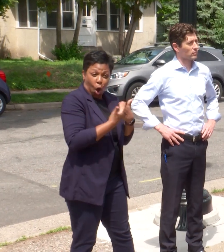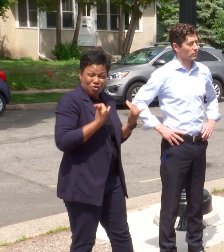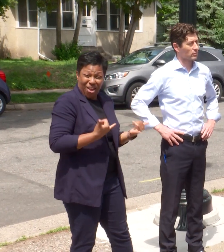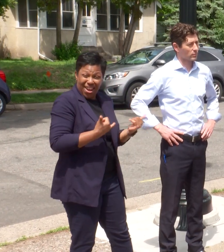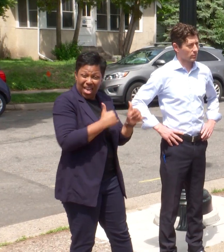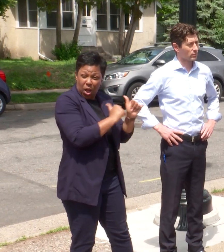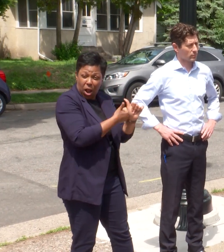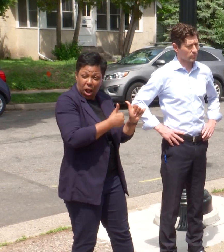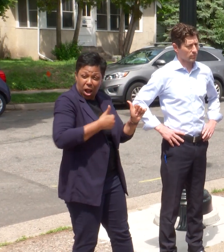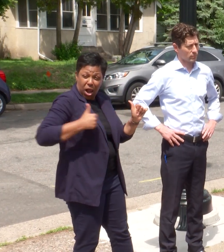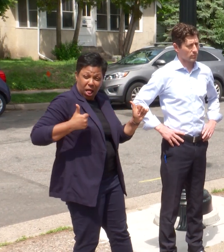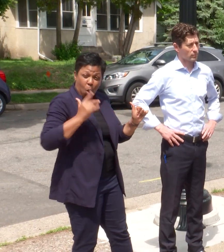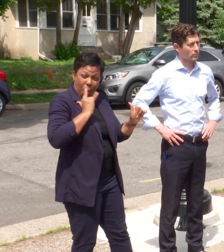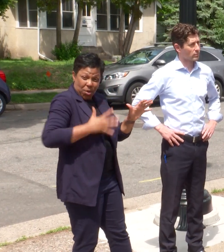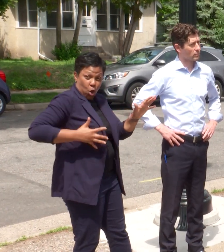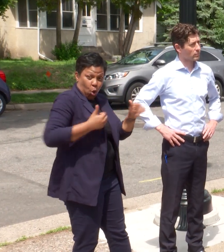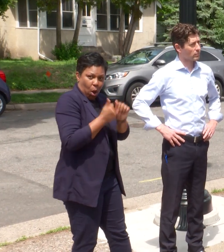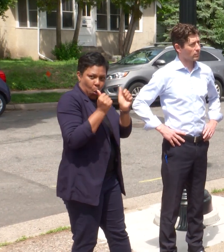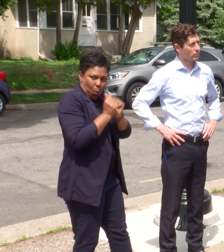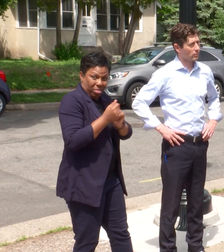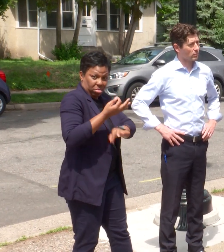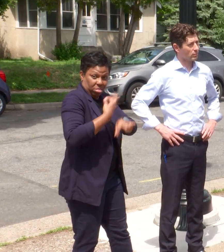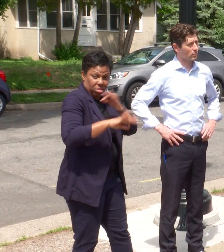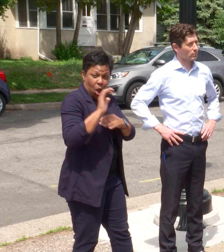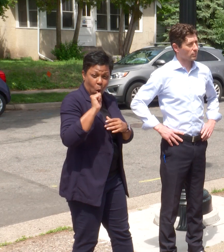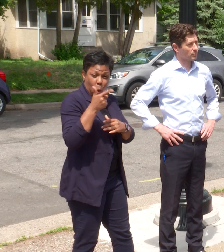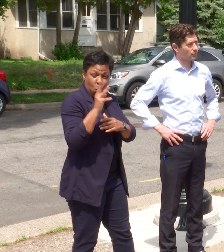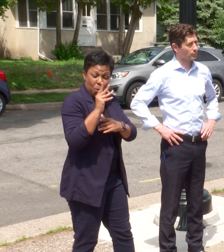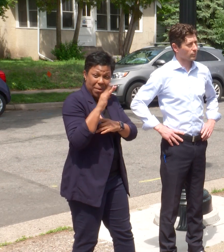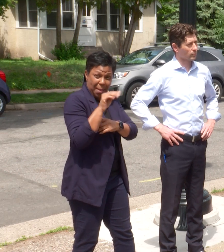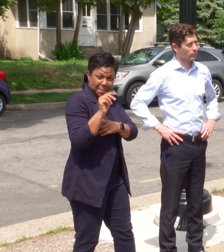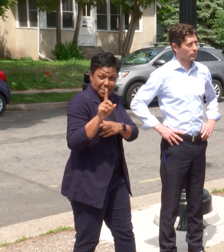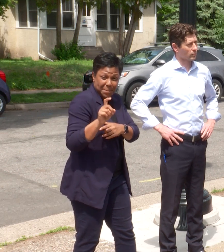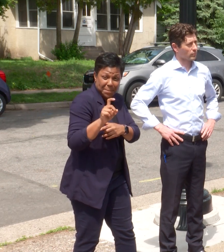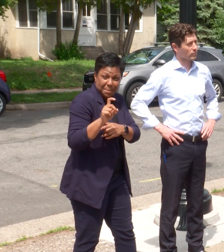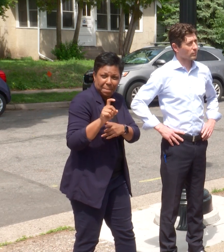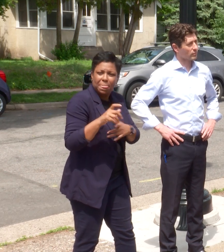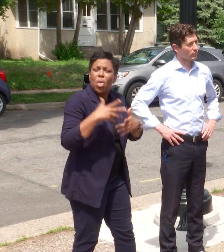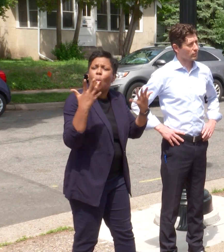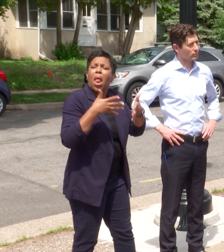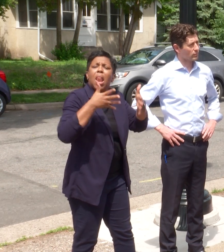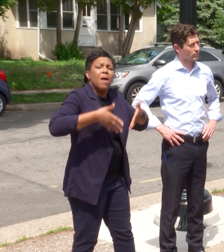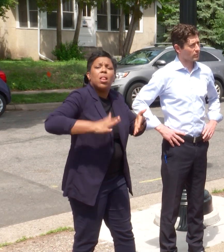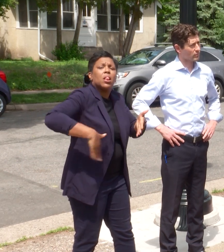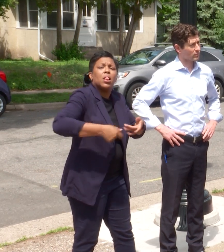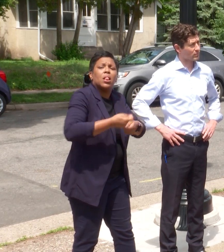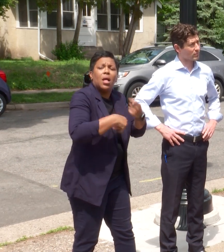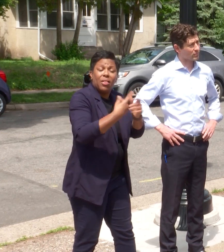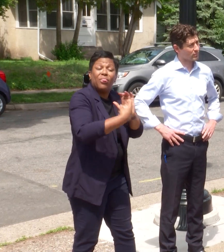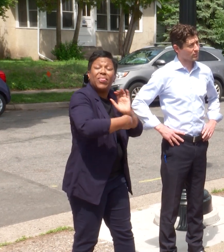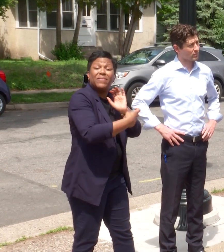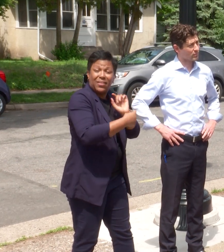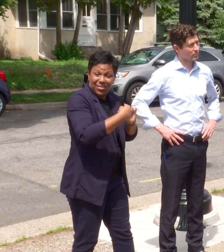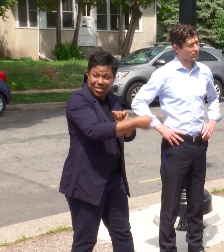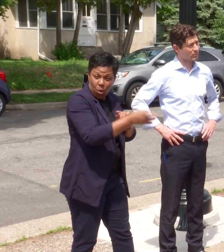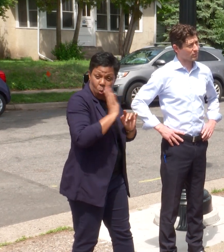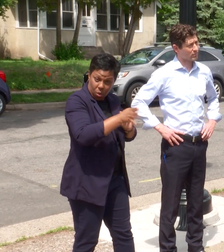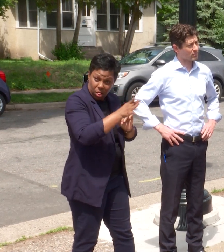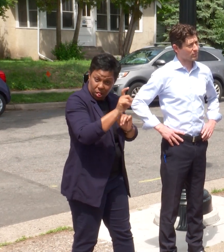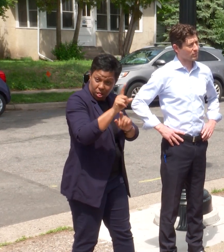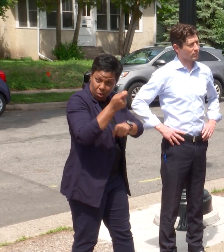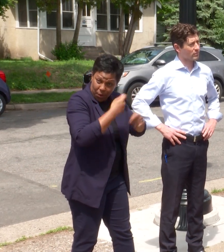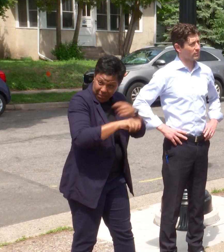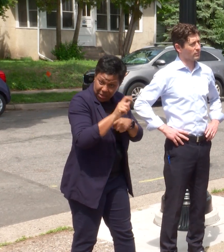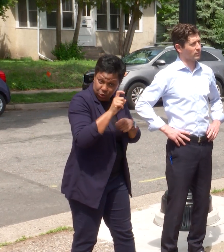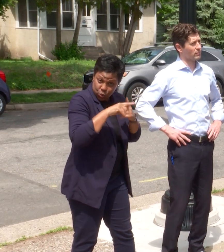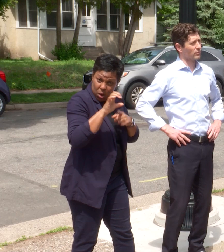Yes. you're trying to. When do you think you might have all that, however many thousand street lights converted to aluminum? That'll take a long time, and